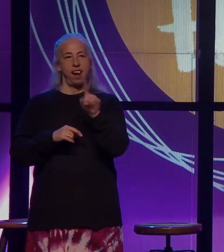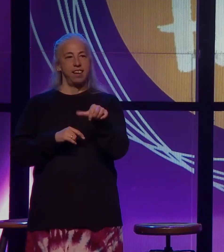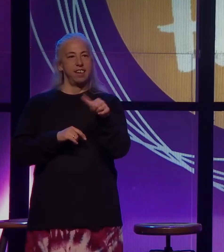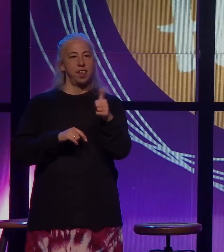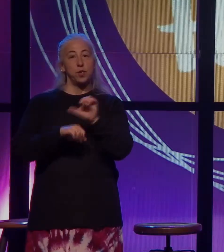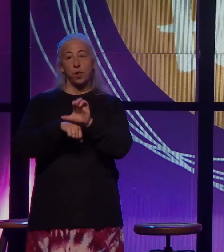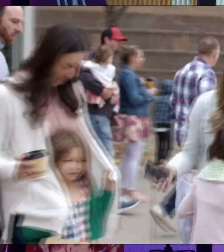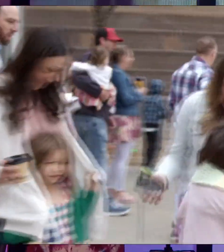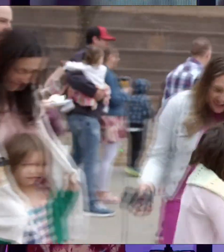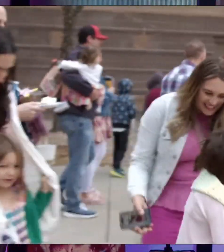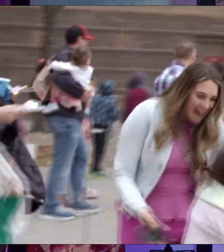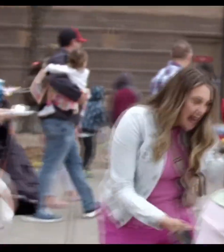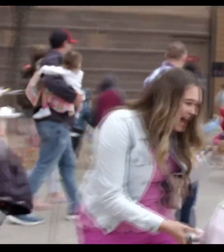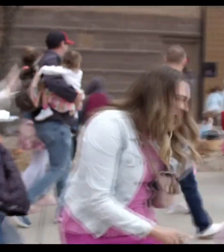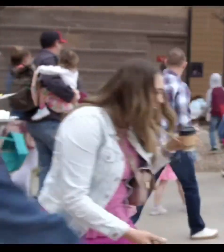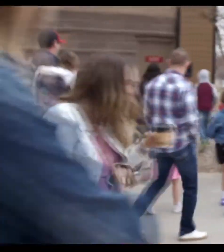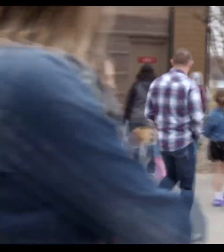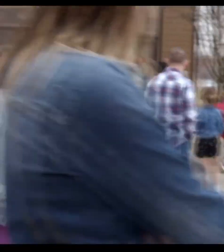little preview.